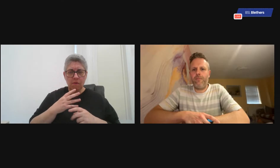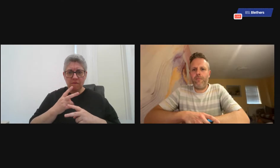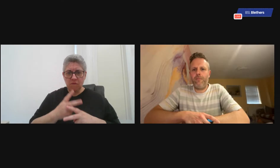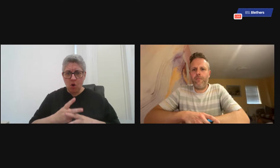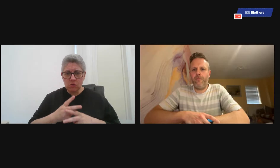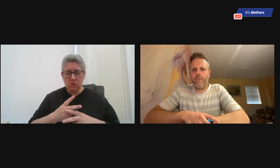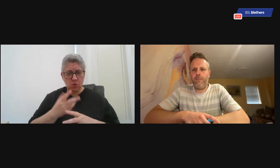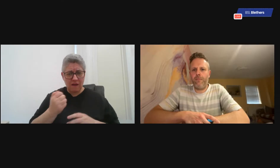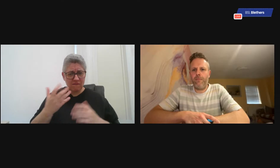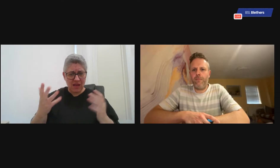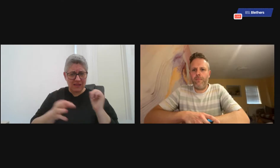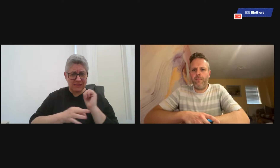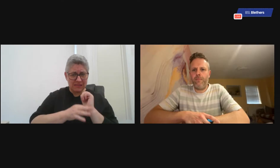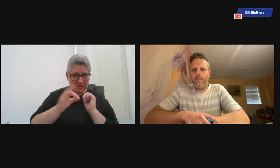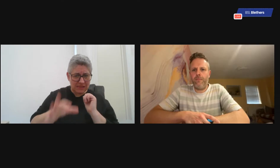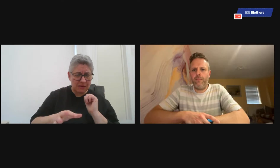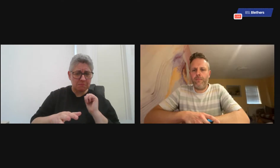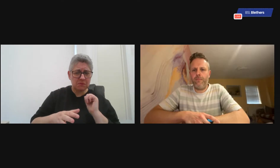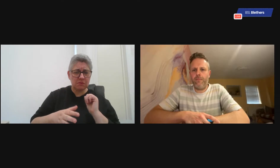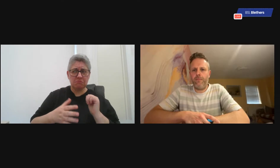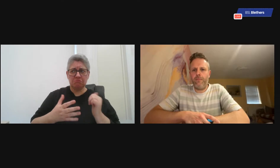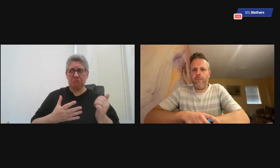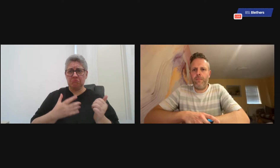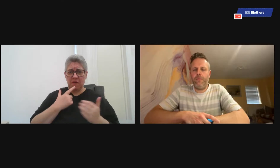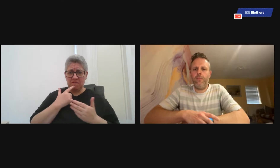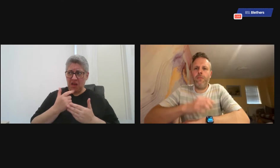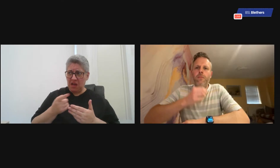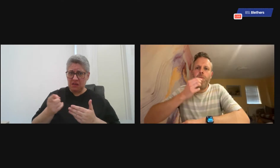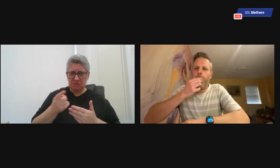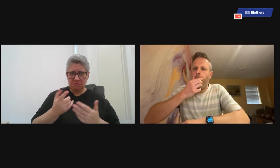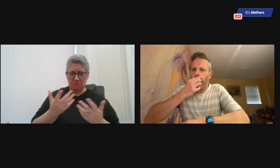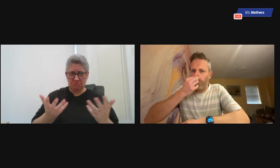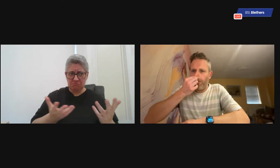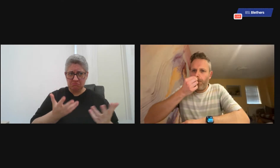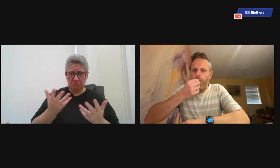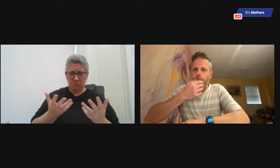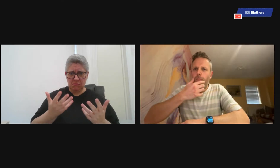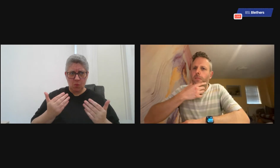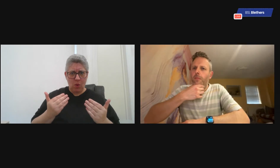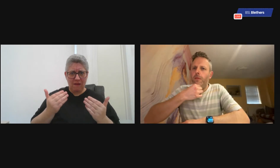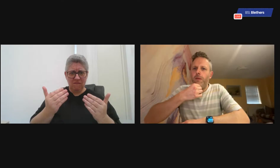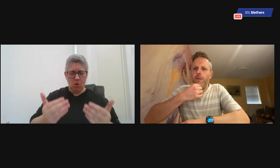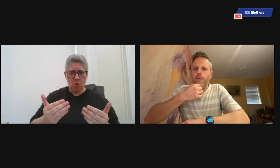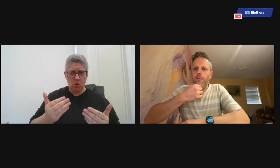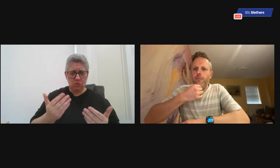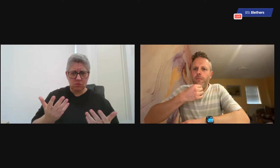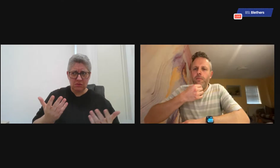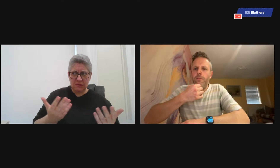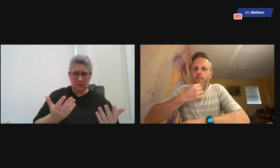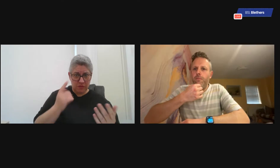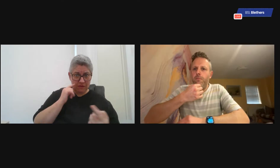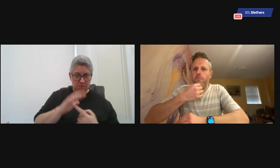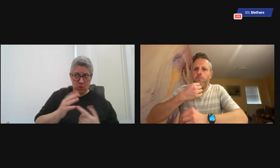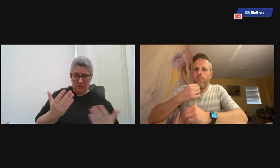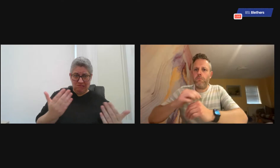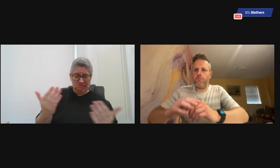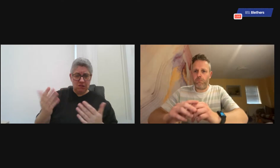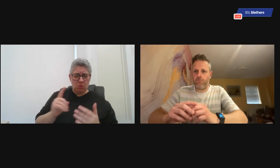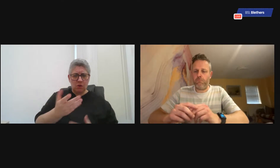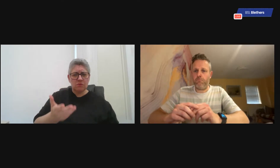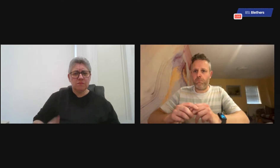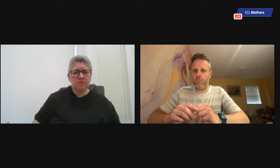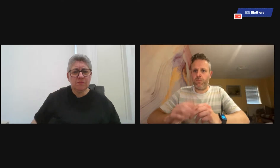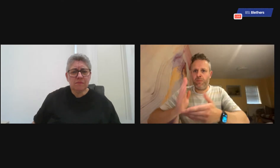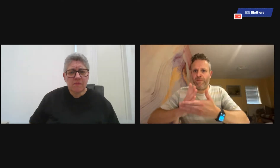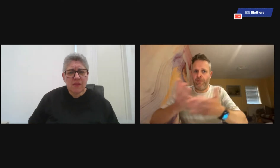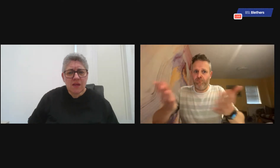like to say to any person in the audience today who is thinking of fostering, any tips or